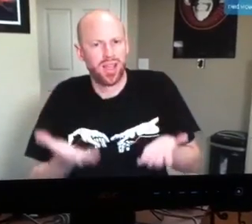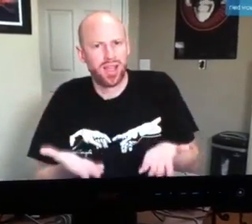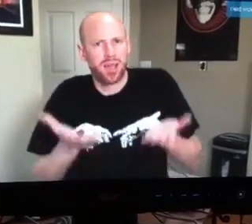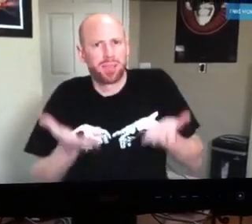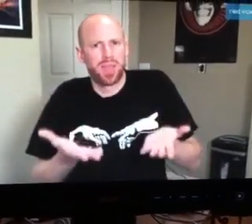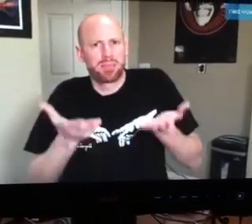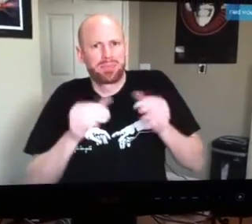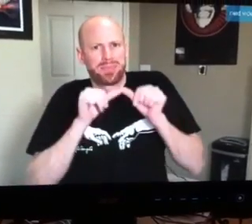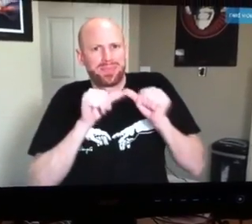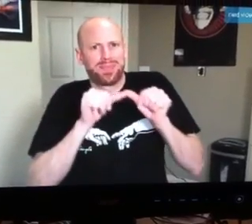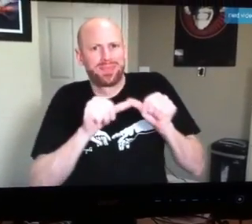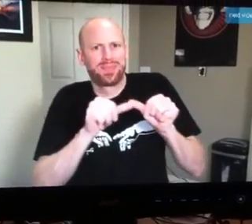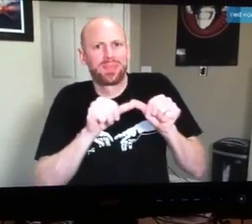Another thing is their hand positioning.